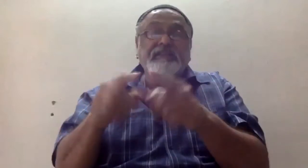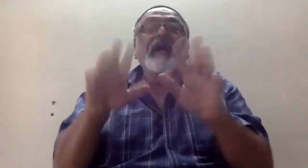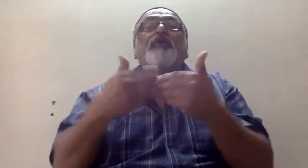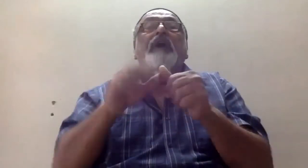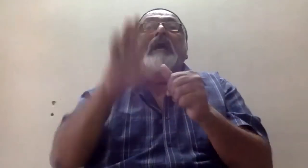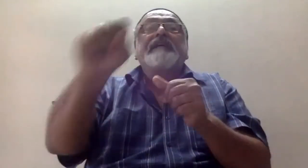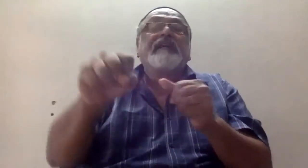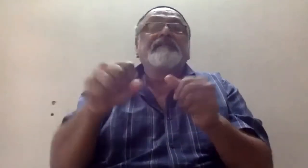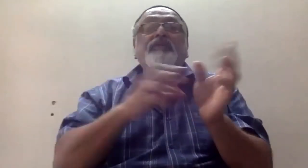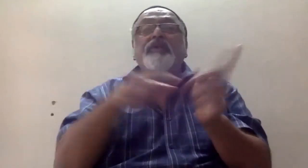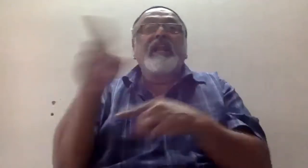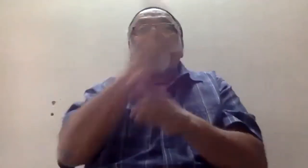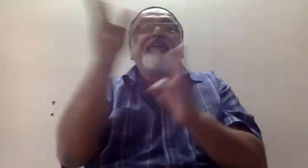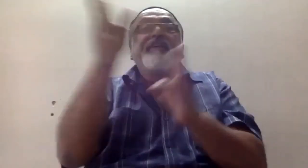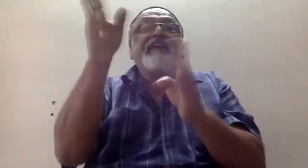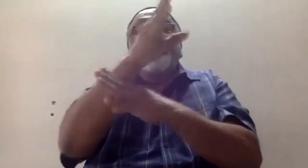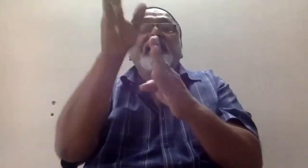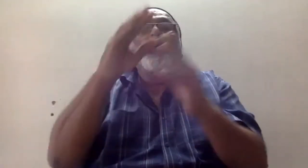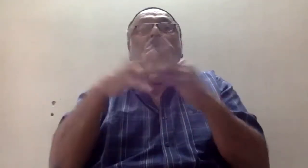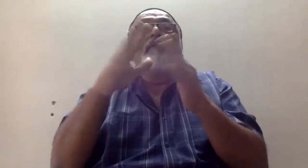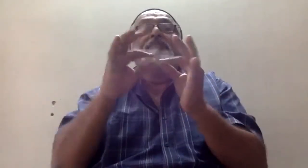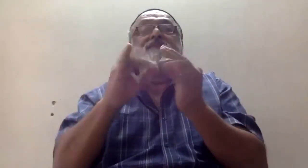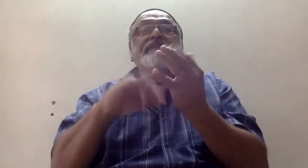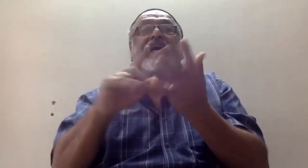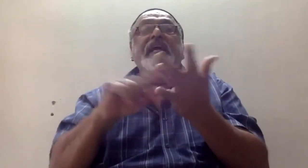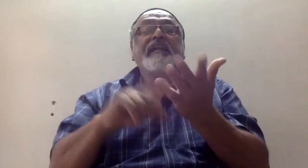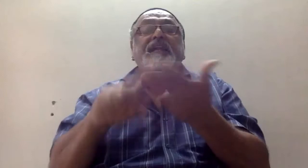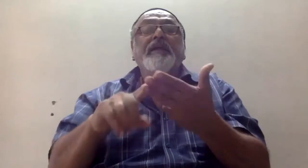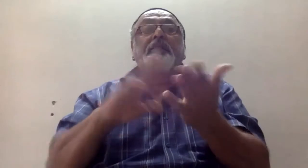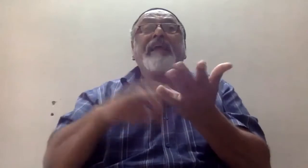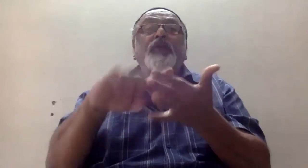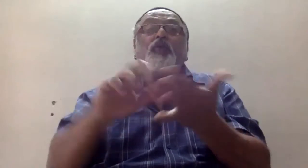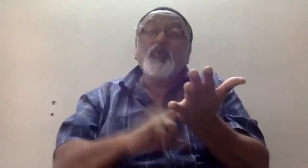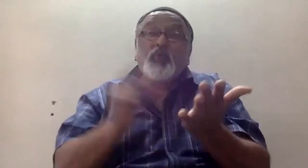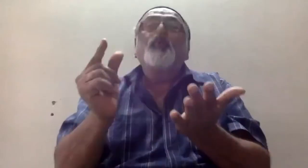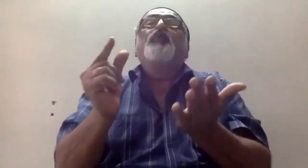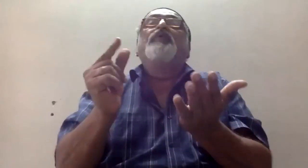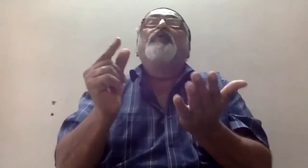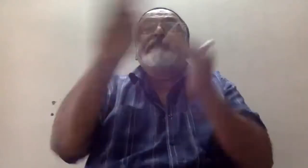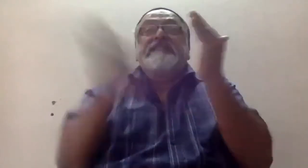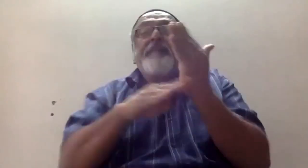negotiate various menus, sub-menus, tags, are there heading, titles, can a person